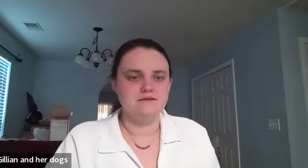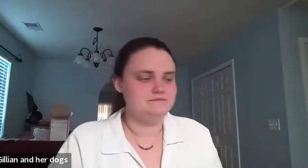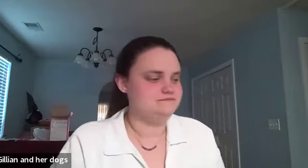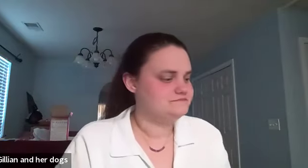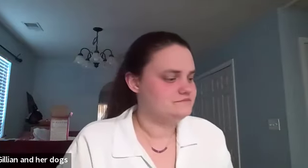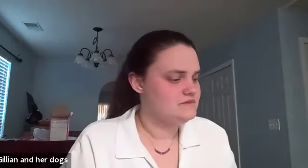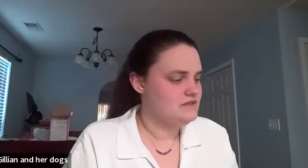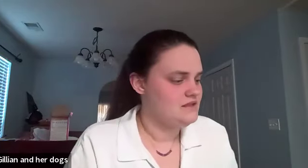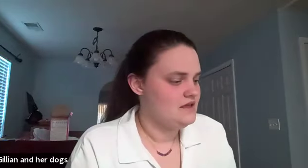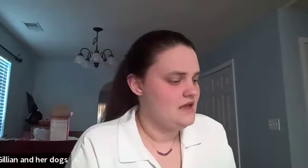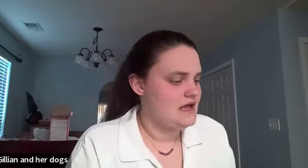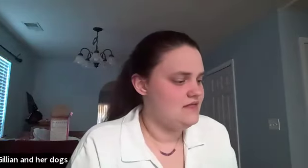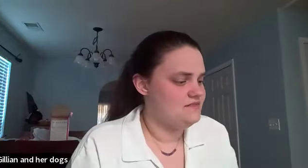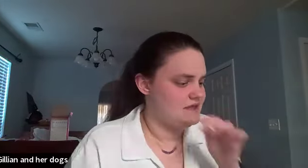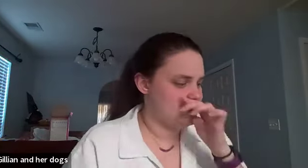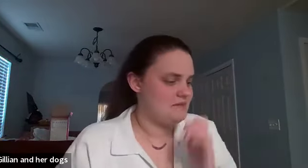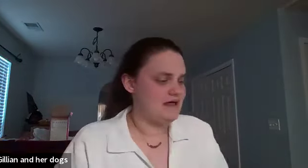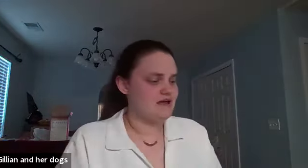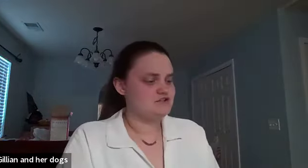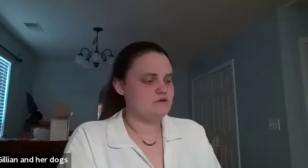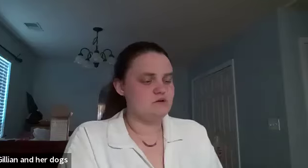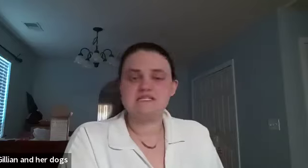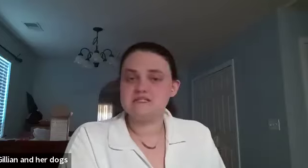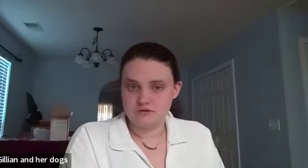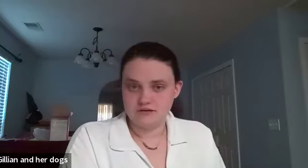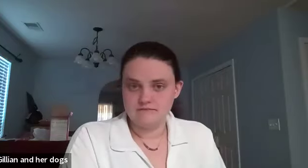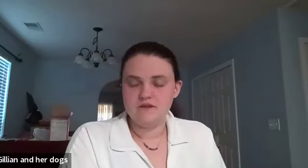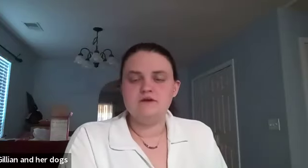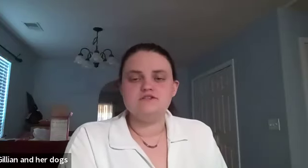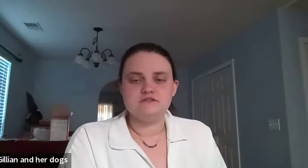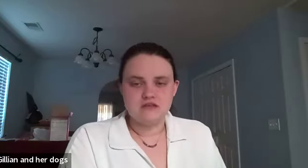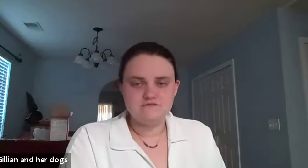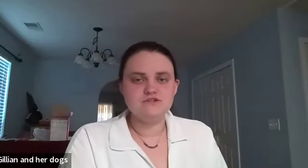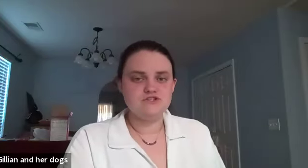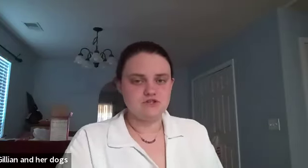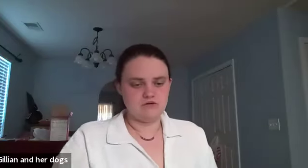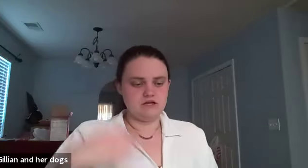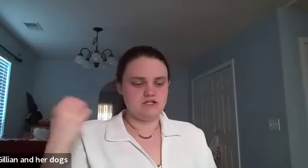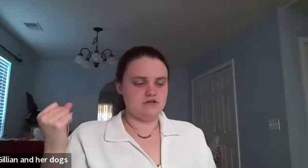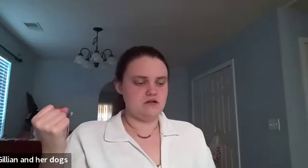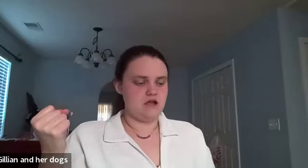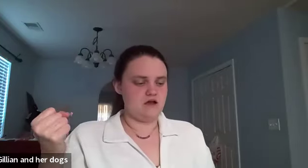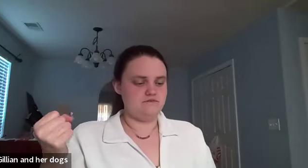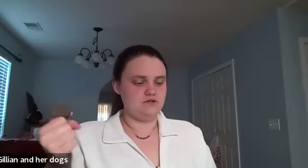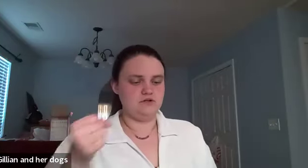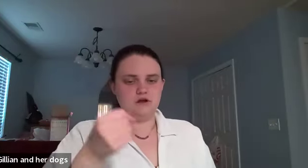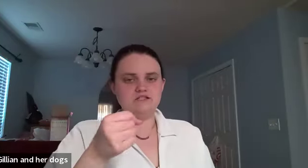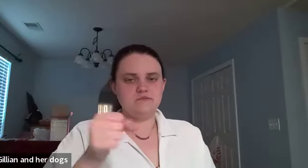Okay. And then my last one was soda. So the sign for soda is you're going to have your non-dominant